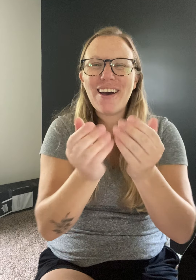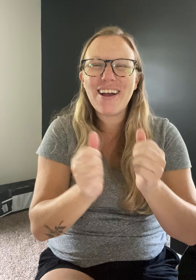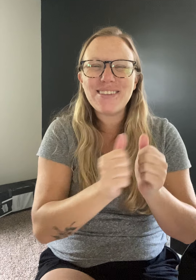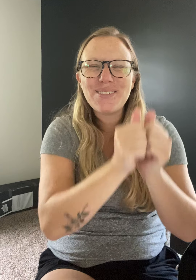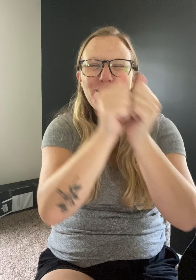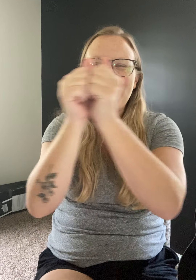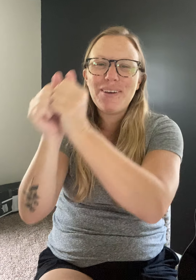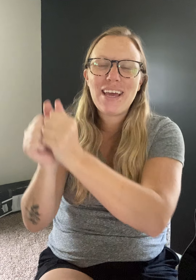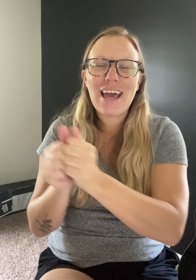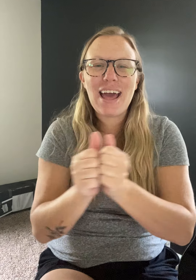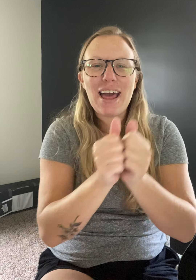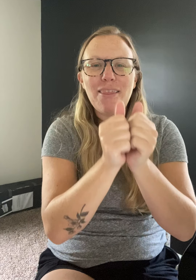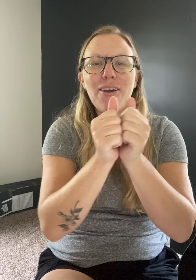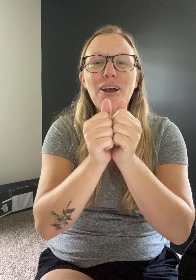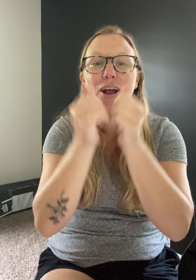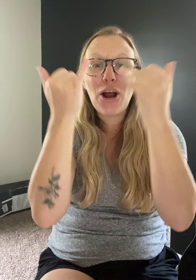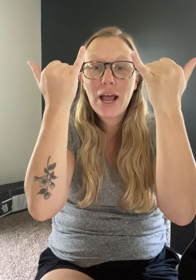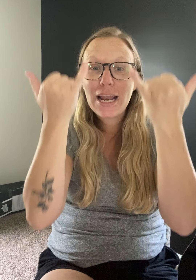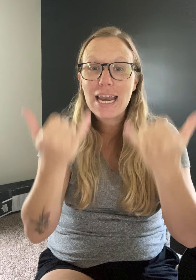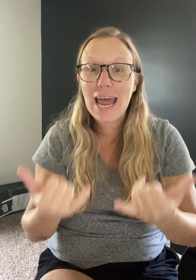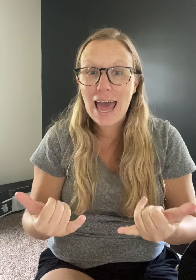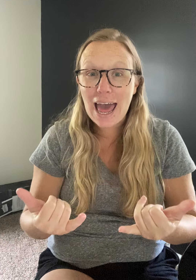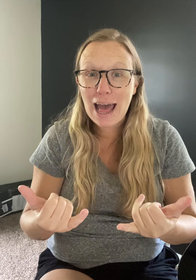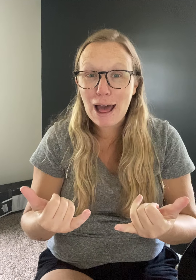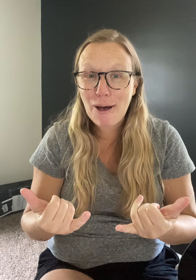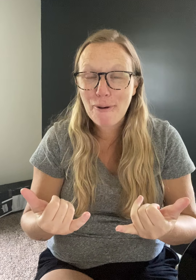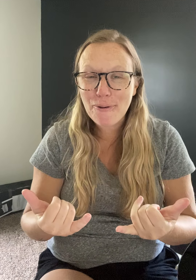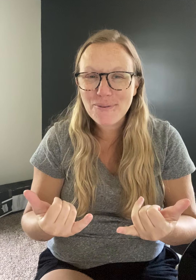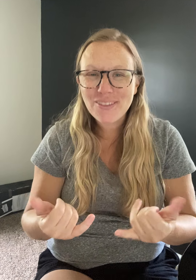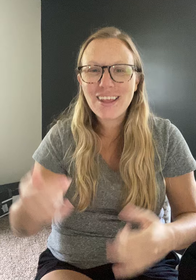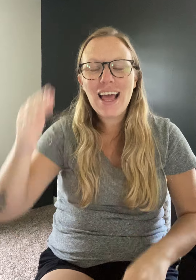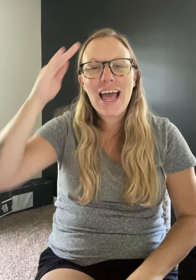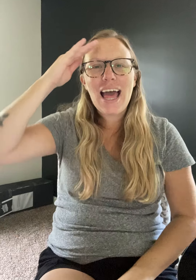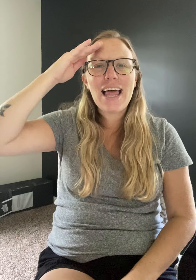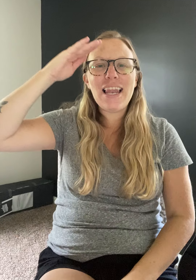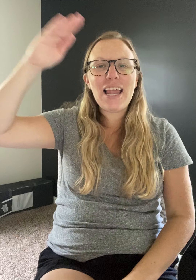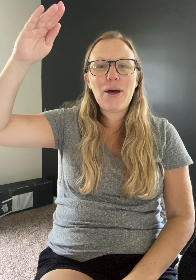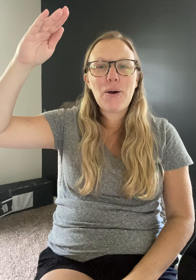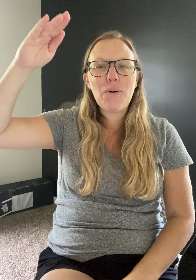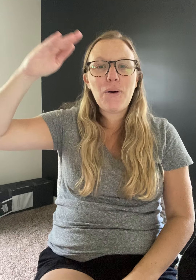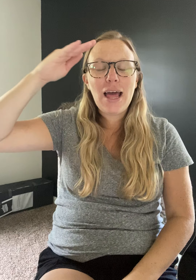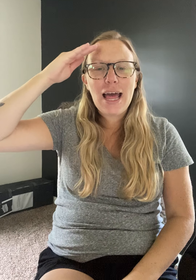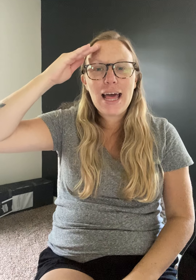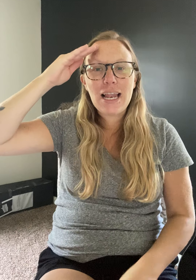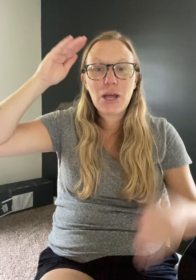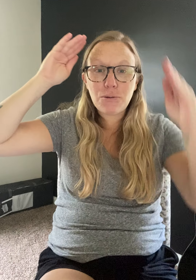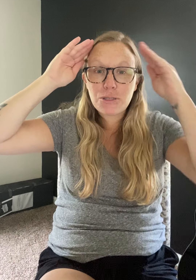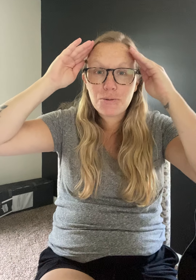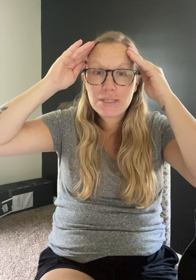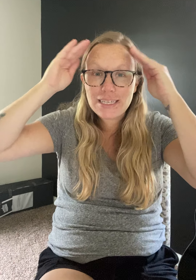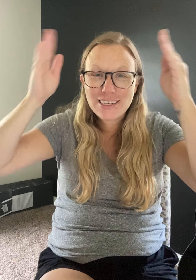are together now. Hello, hello to